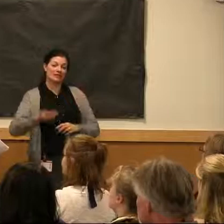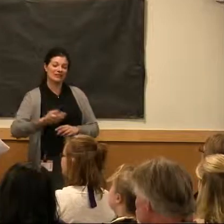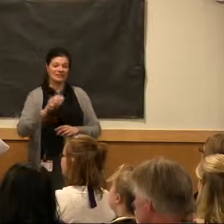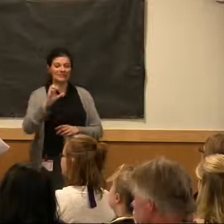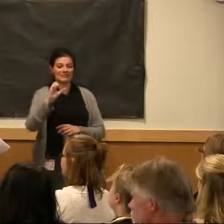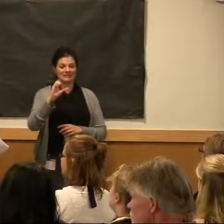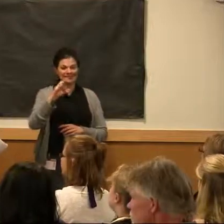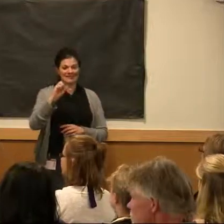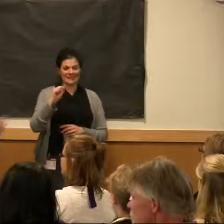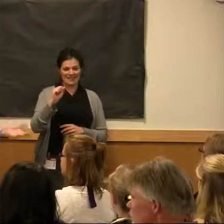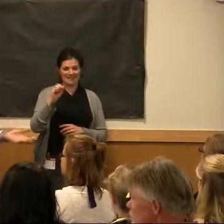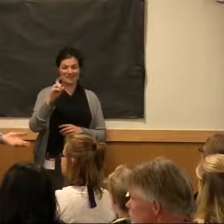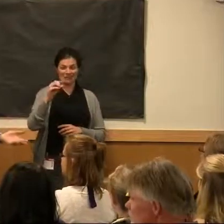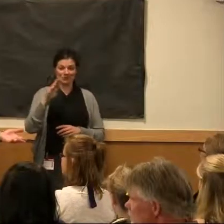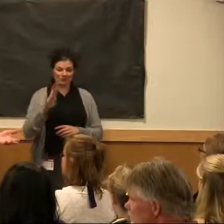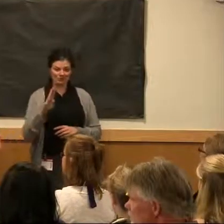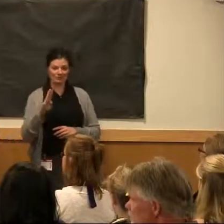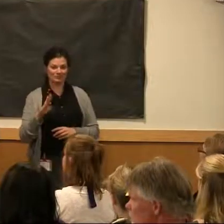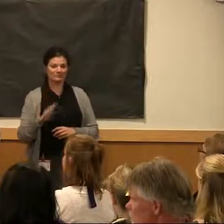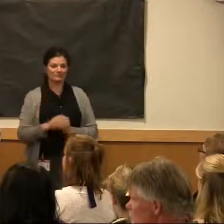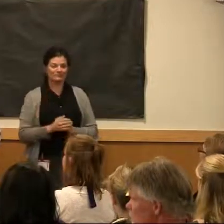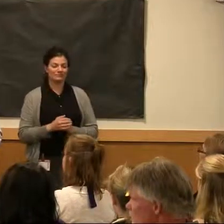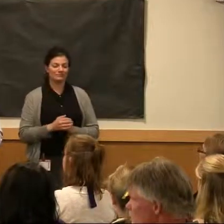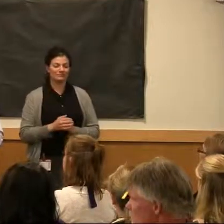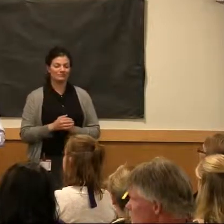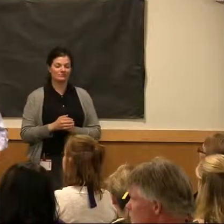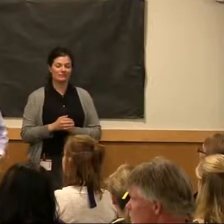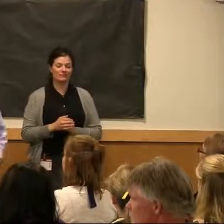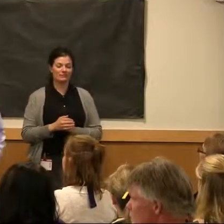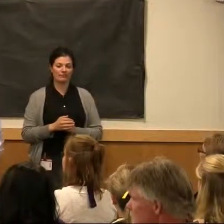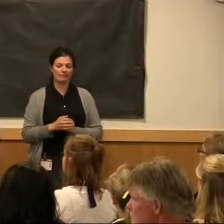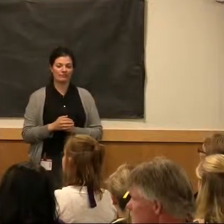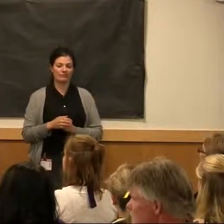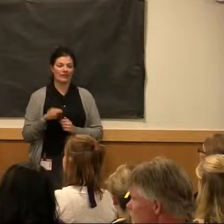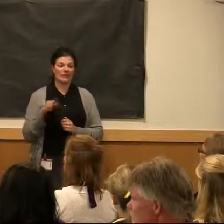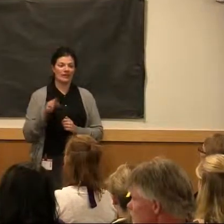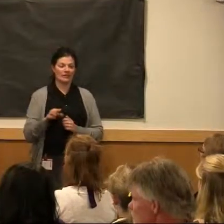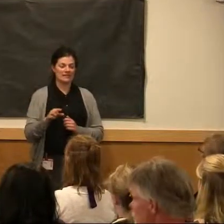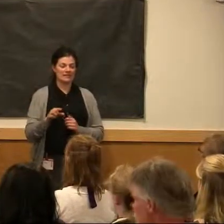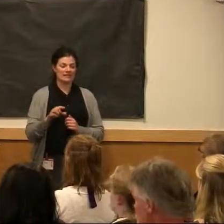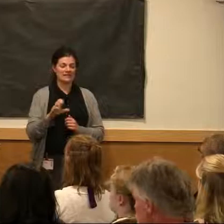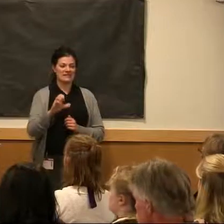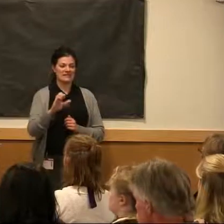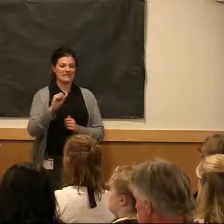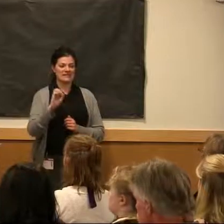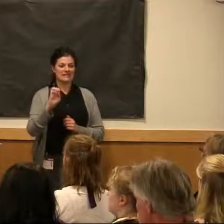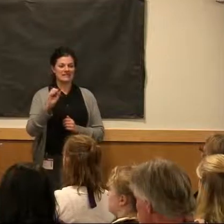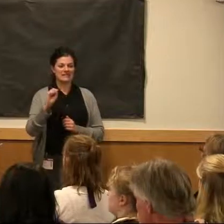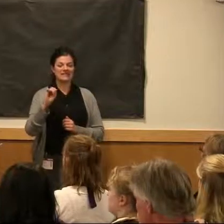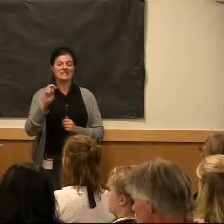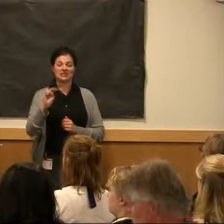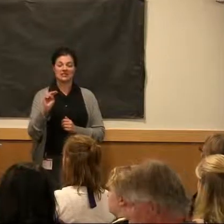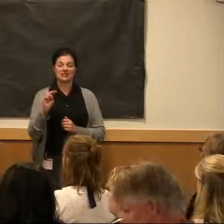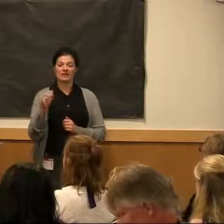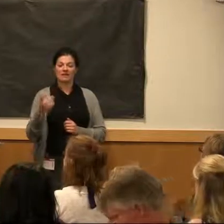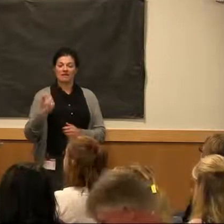Blind. And this breakout session, we have 2 speakers from Colorado